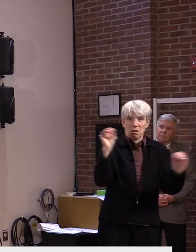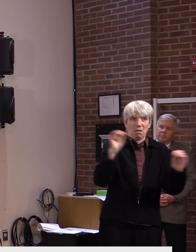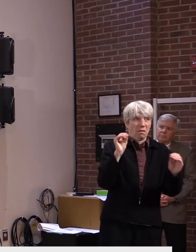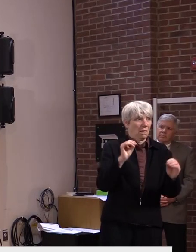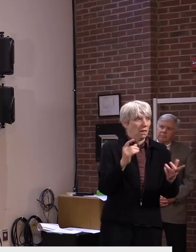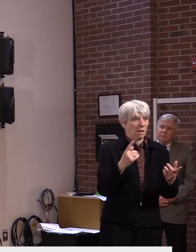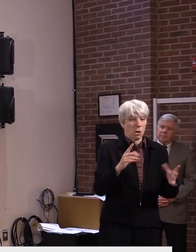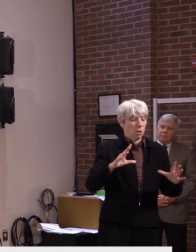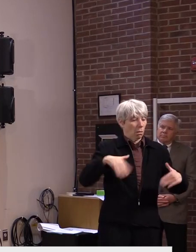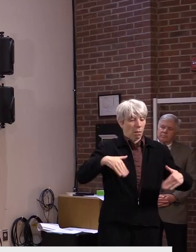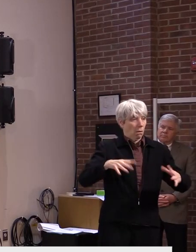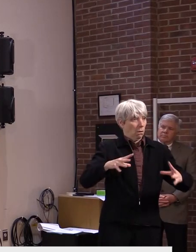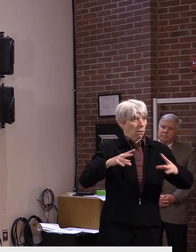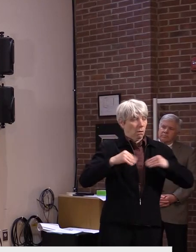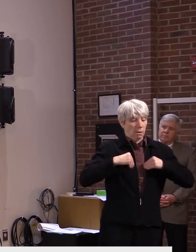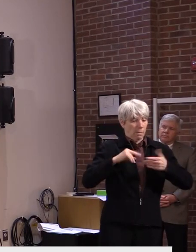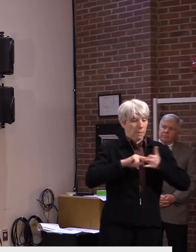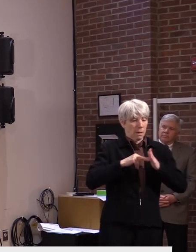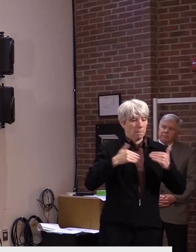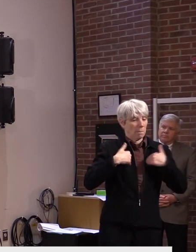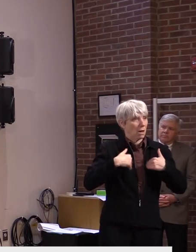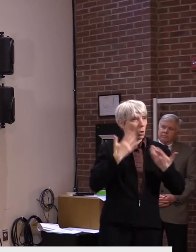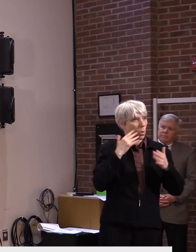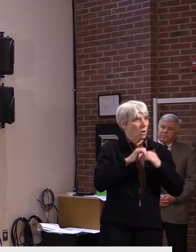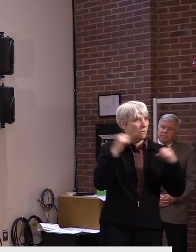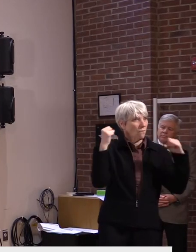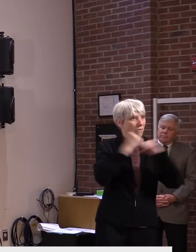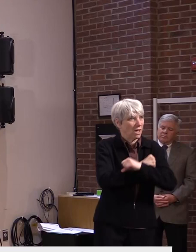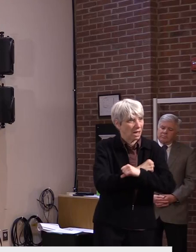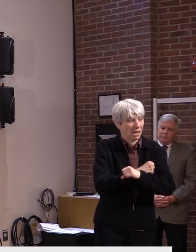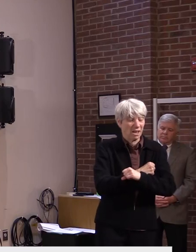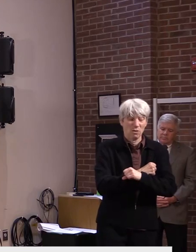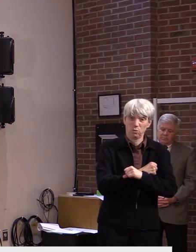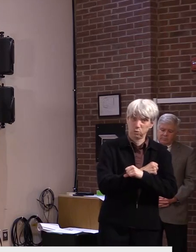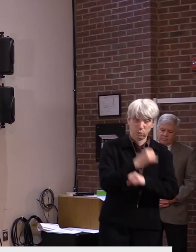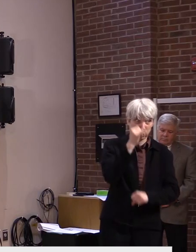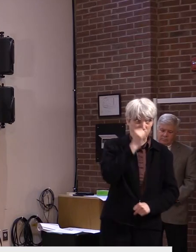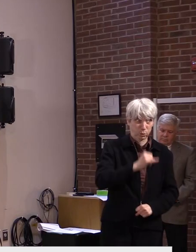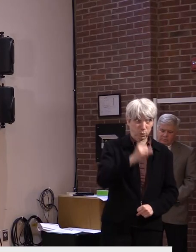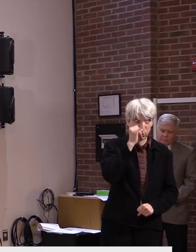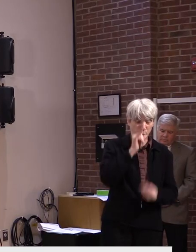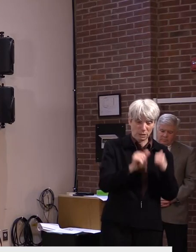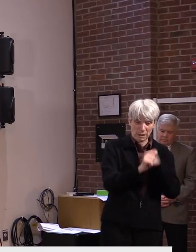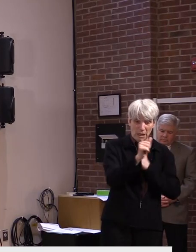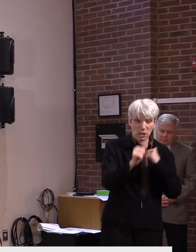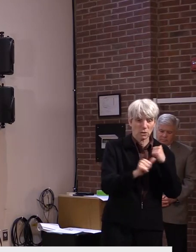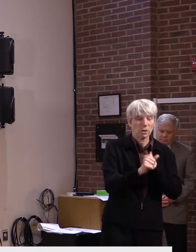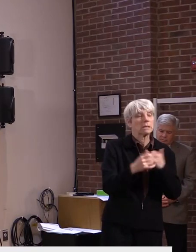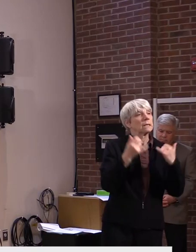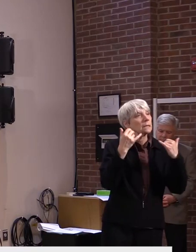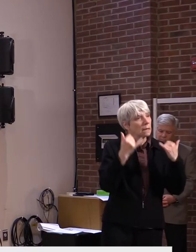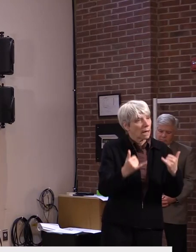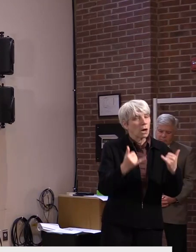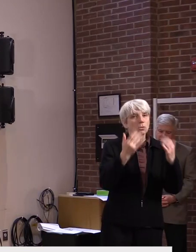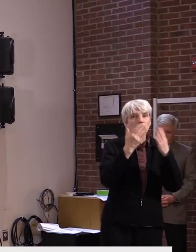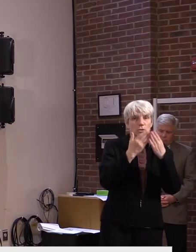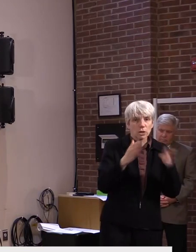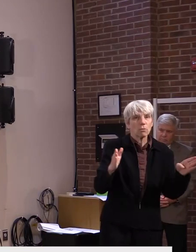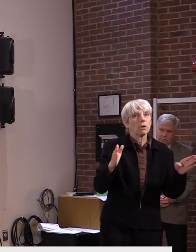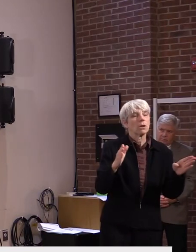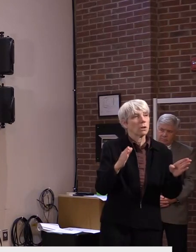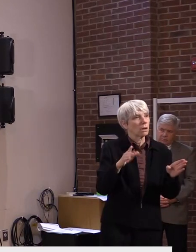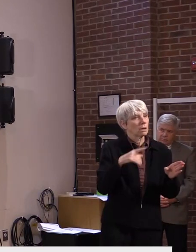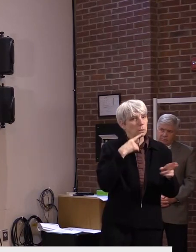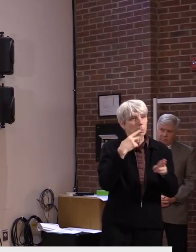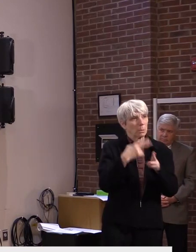no option of vaccination. Now, the population, as was referred to with Fenway